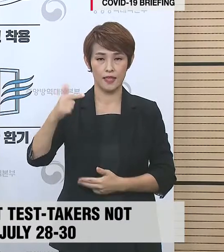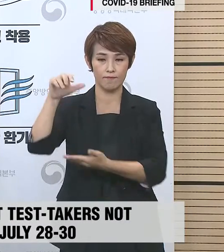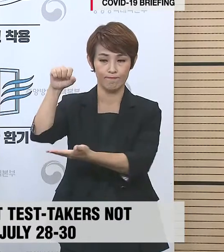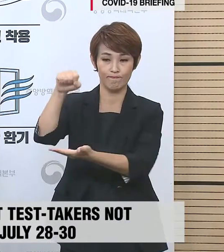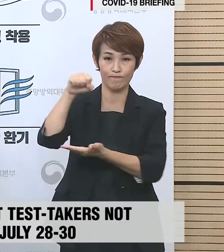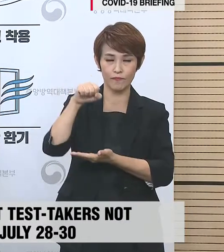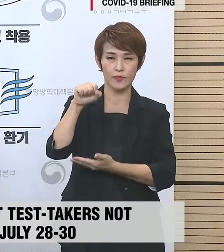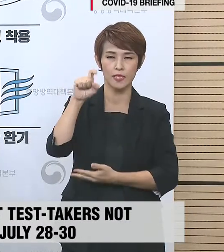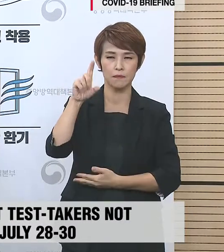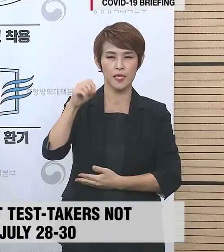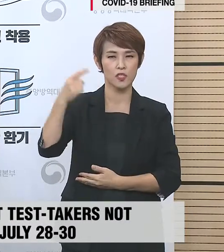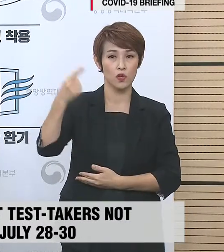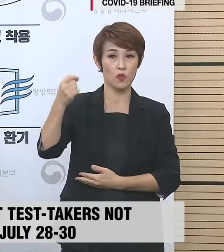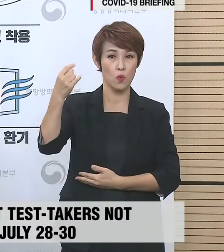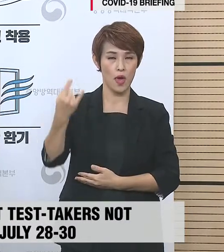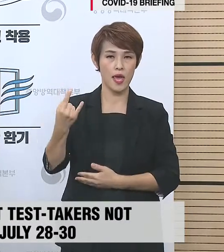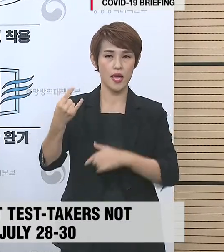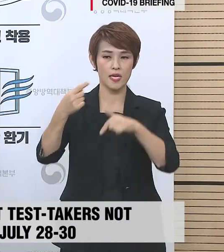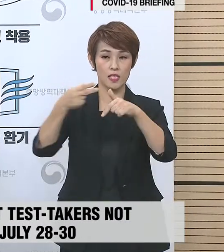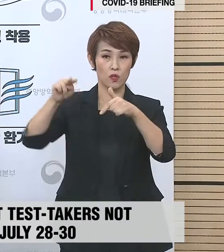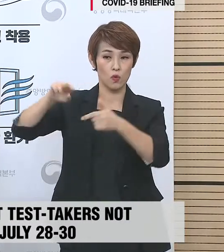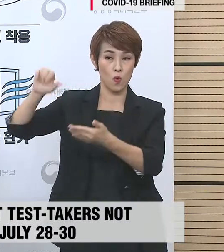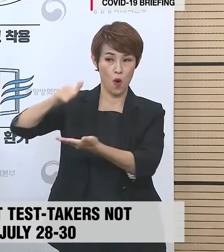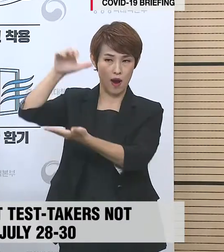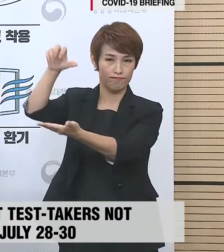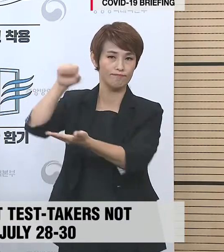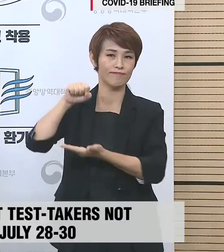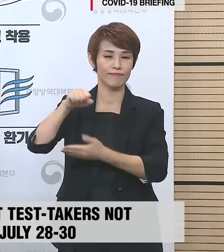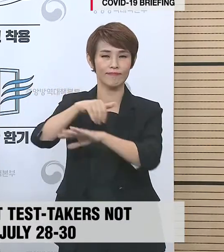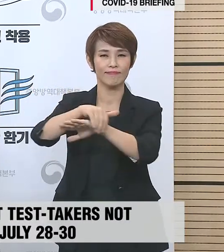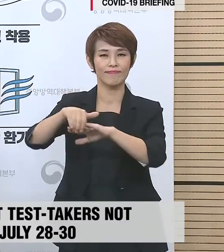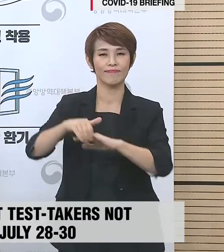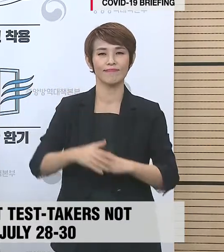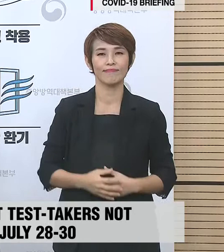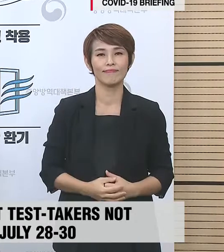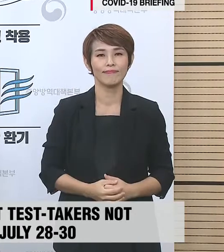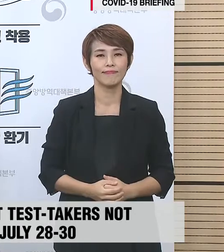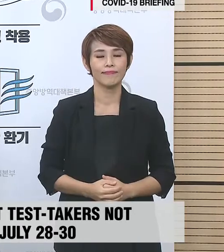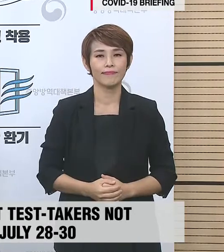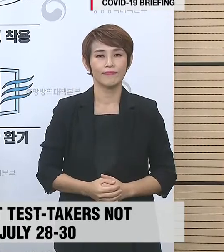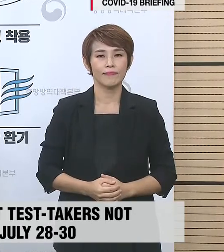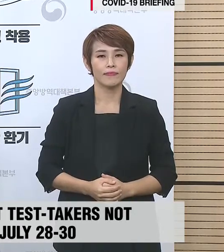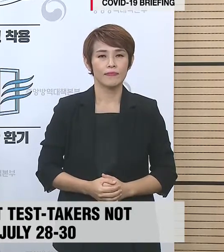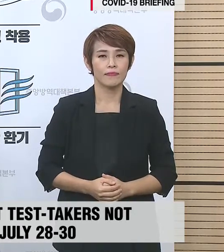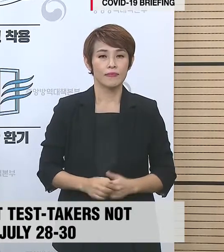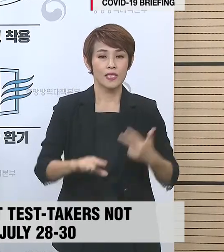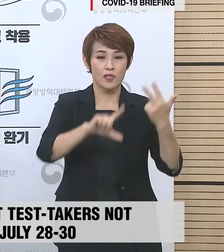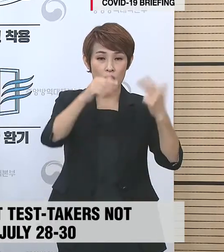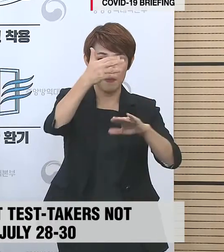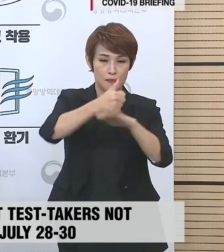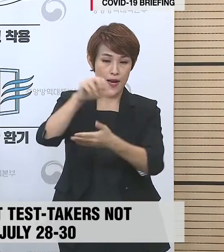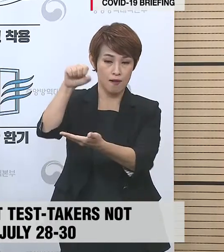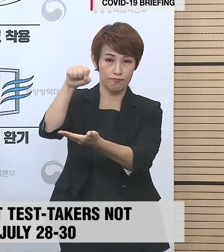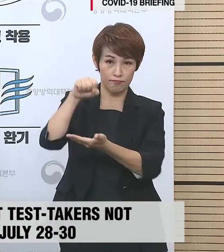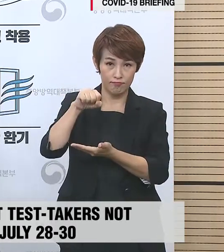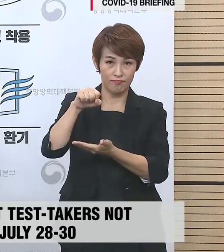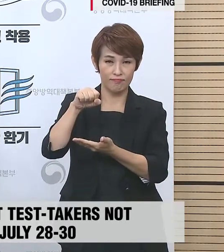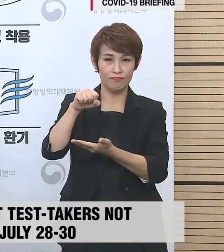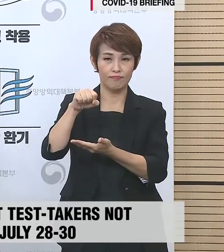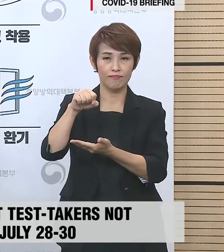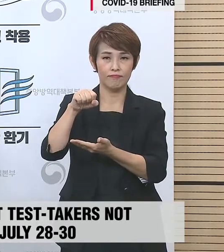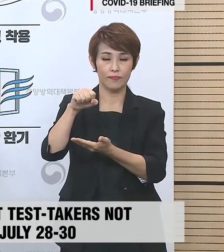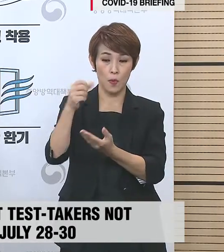the supply of the vaccines. And we also have in schedule to arrive about